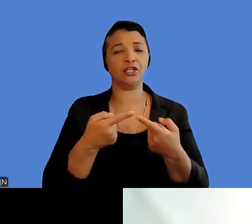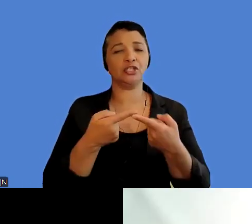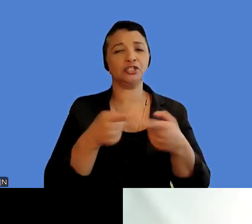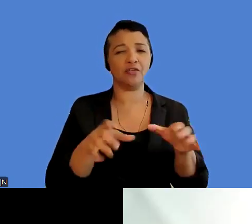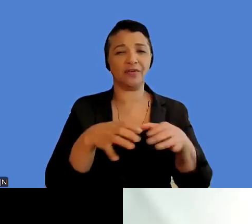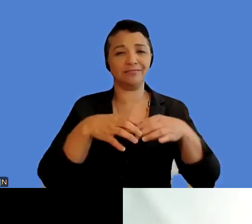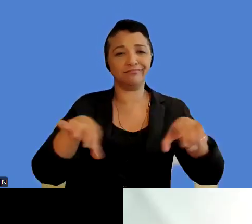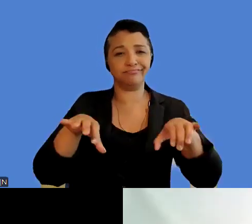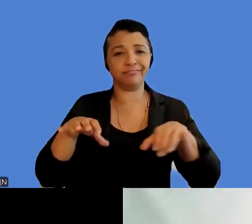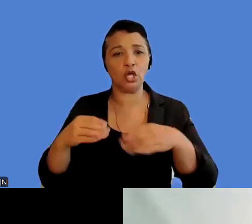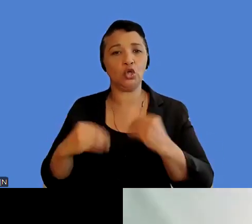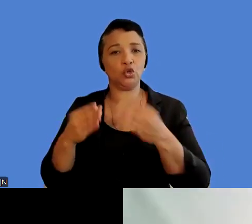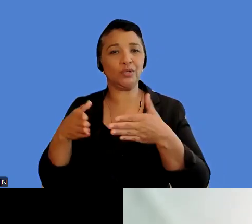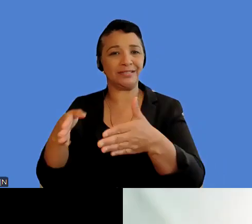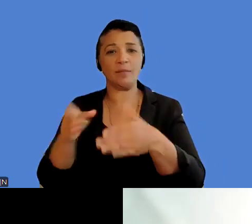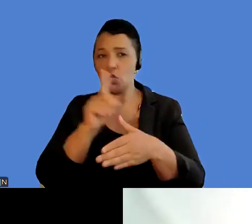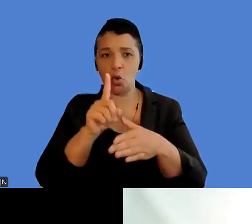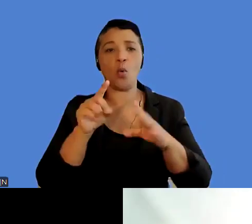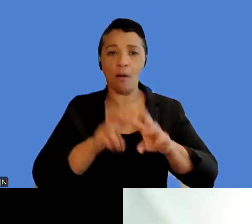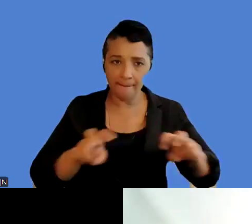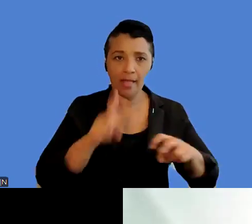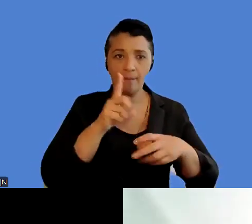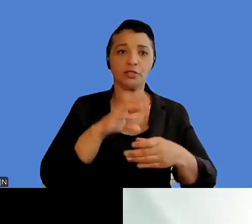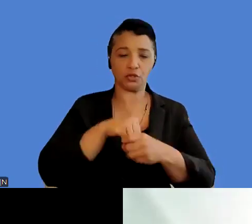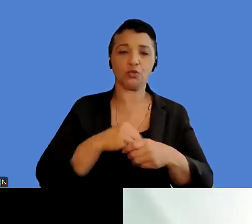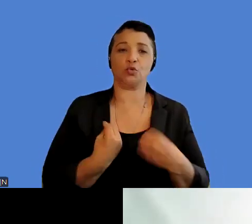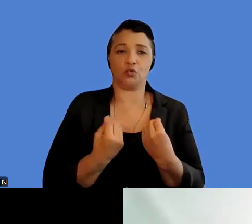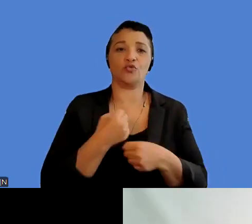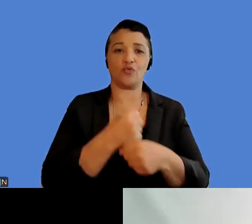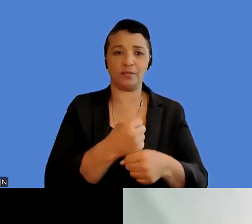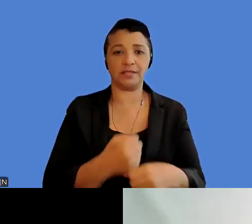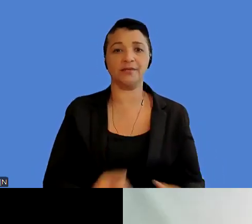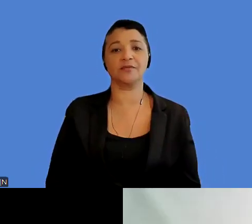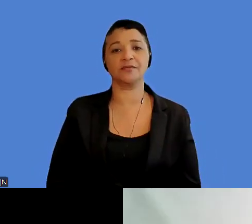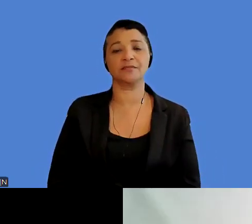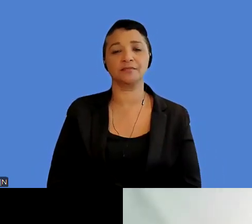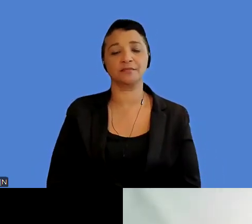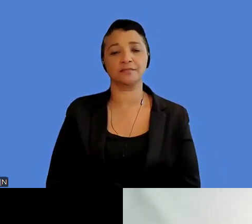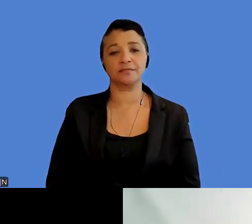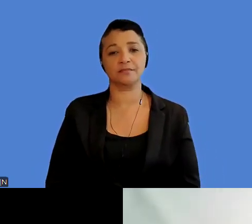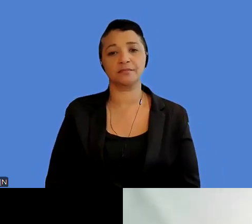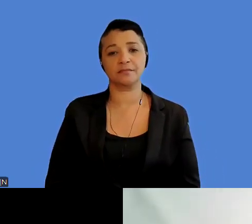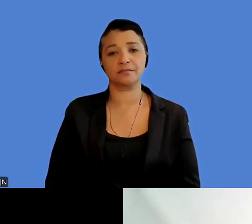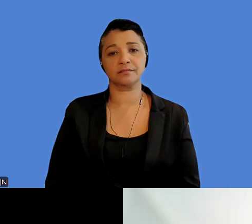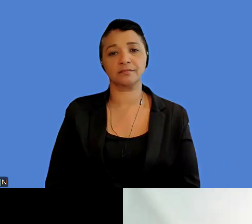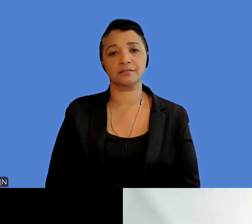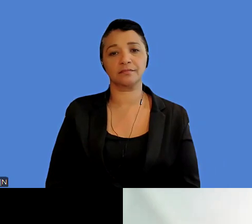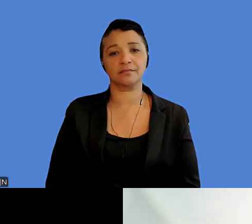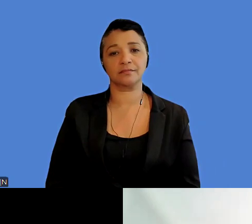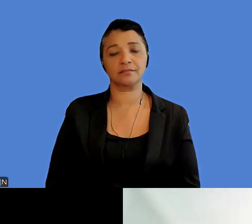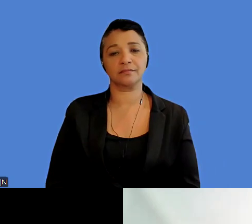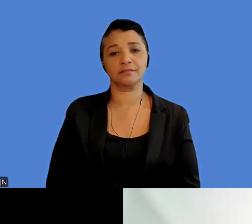summit. As for Indigenous women and girls